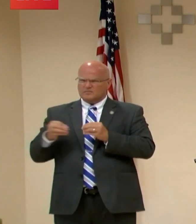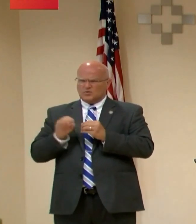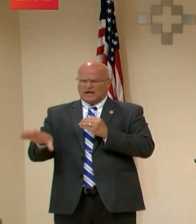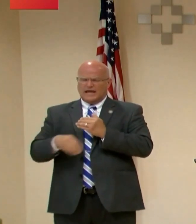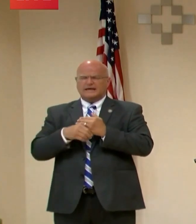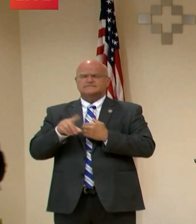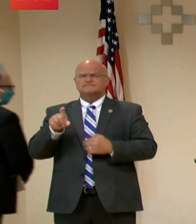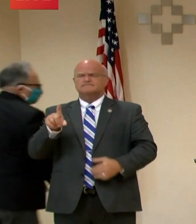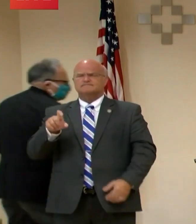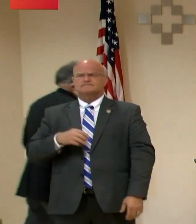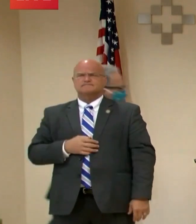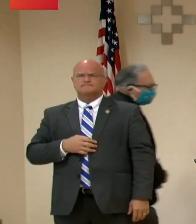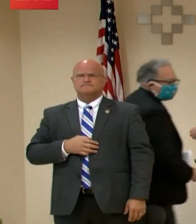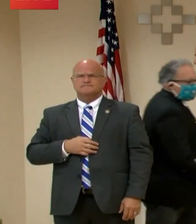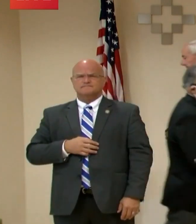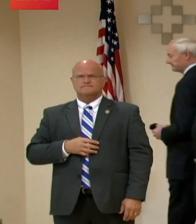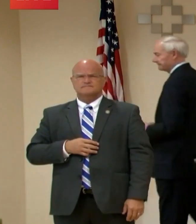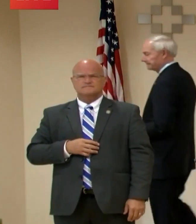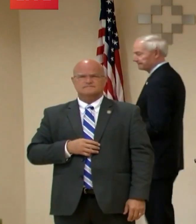add?